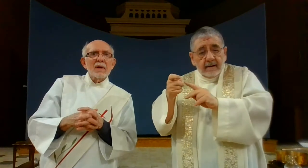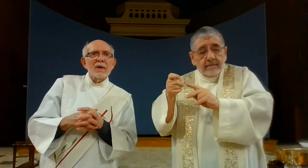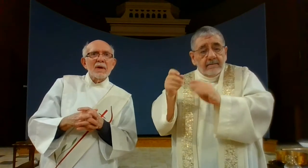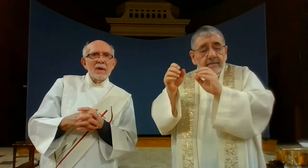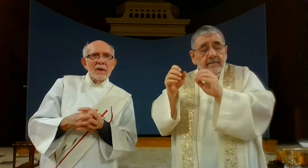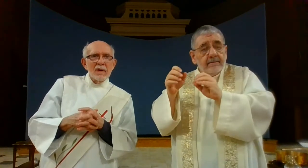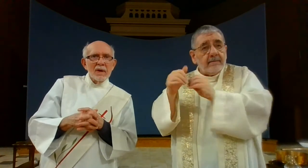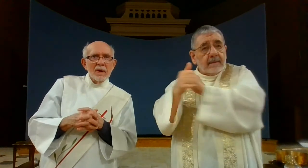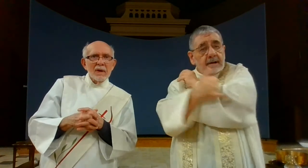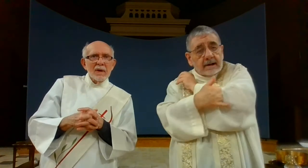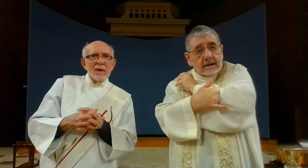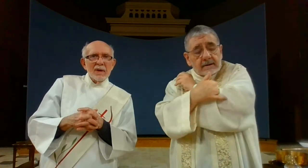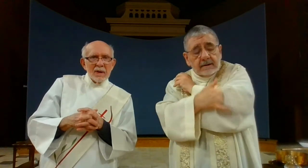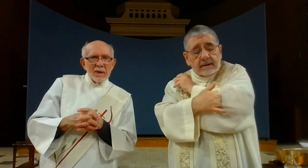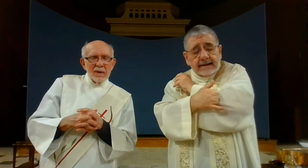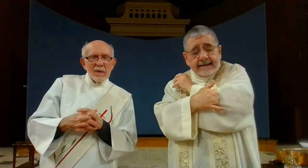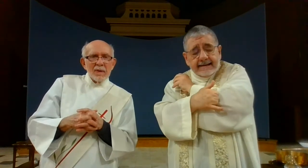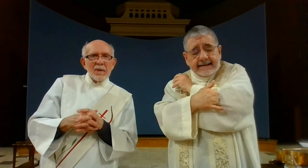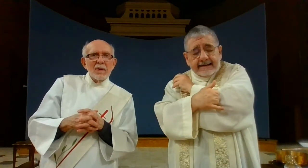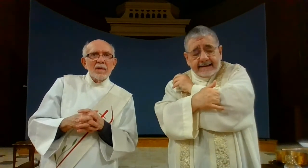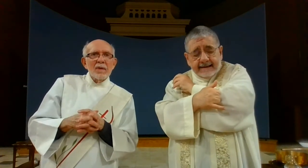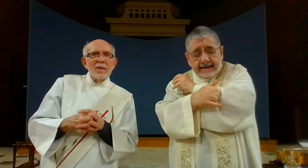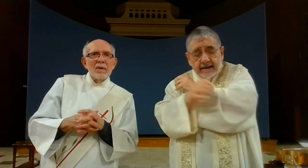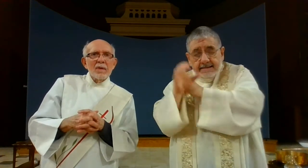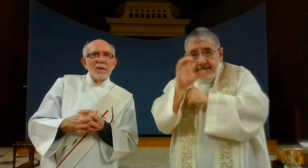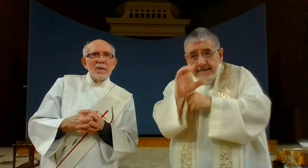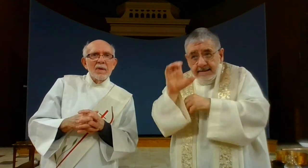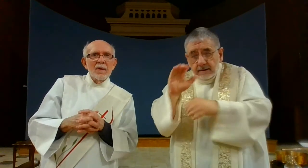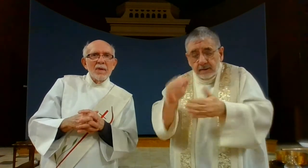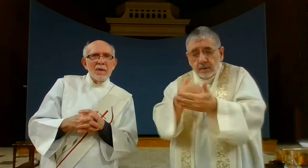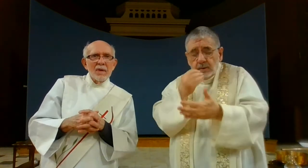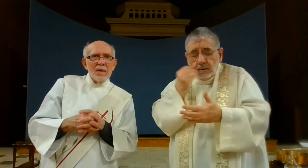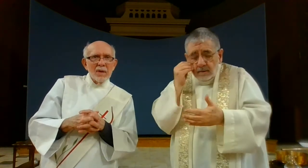exiled from their country, searching